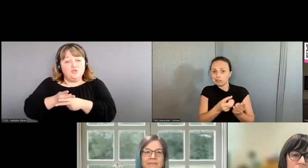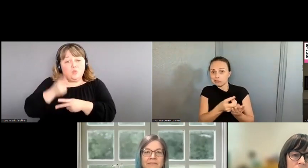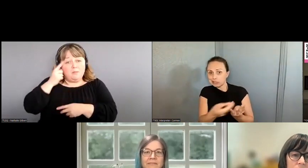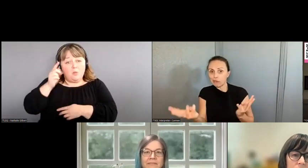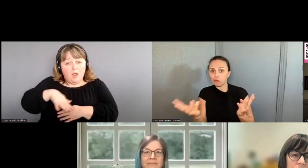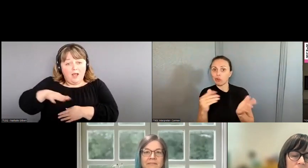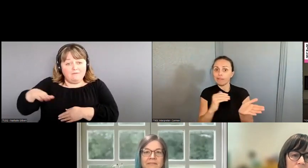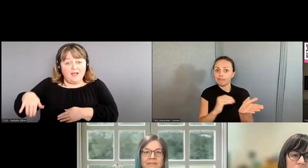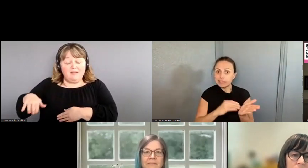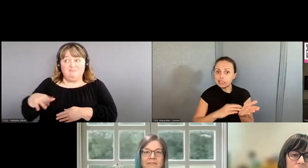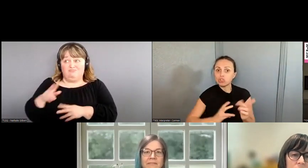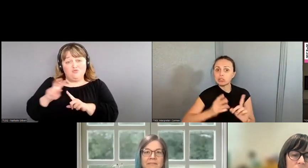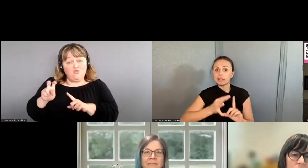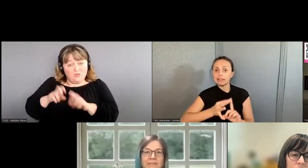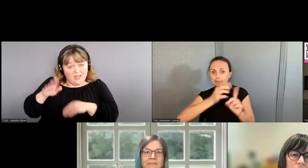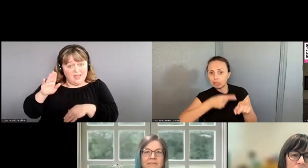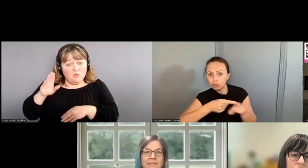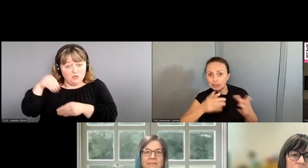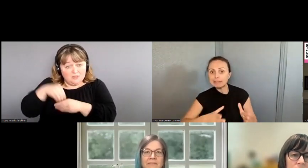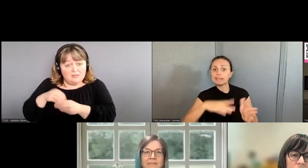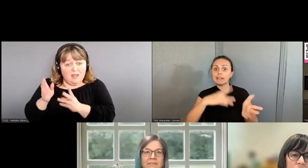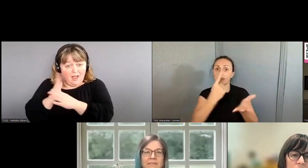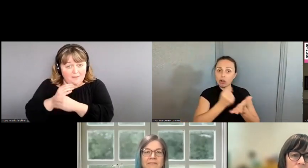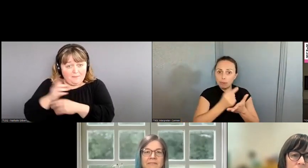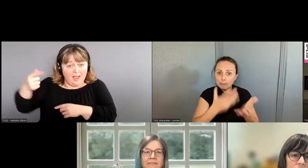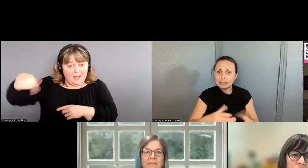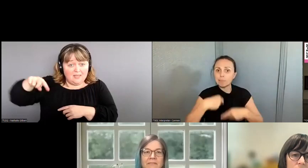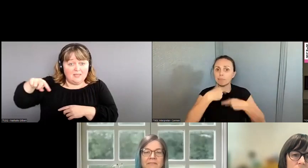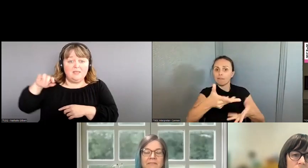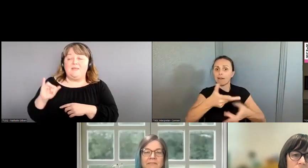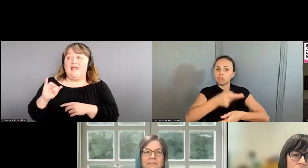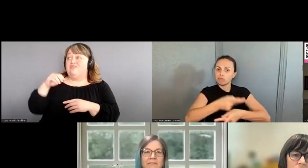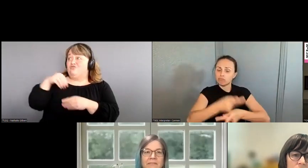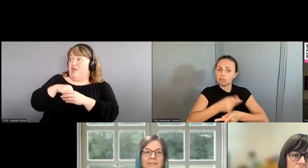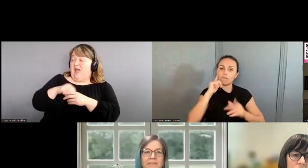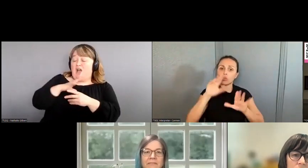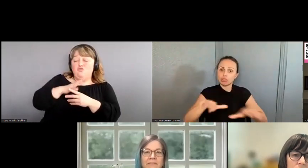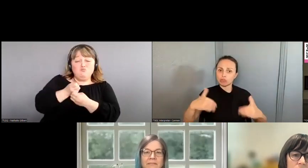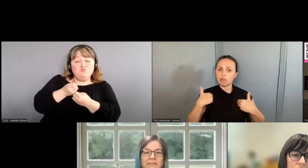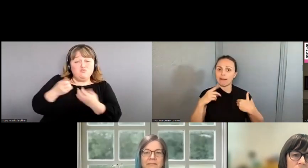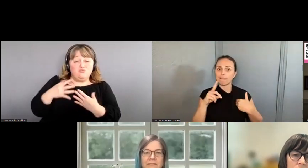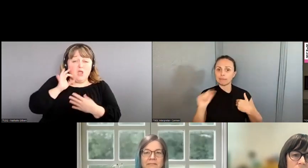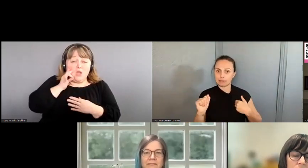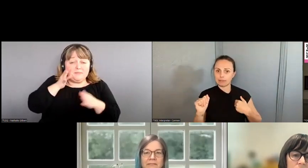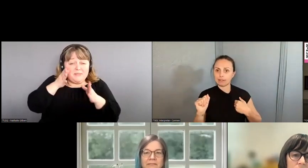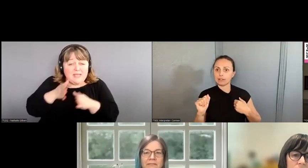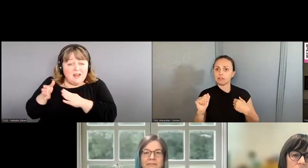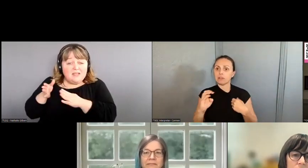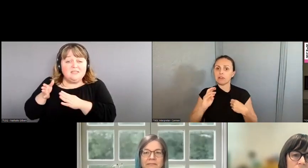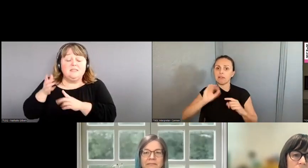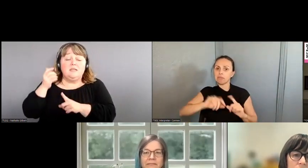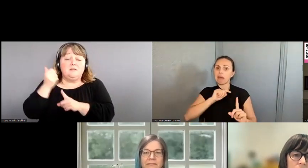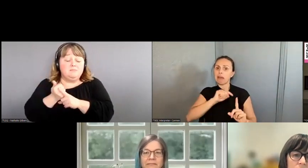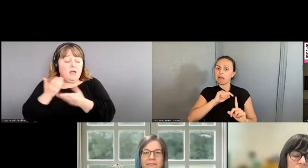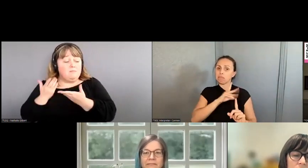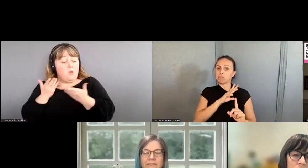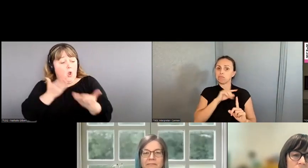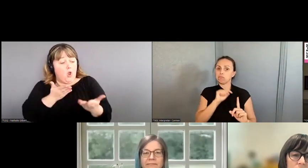and specialists and therapists that provide care for children with disabilities. So that is, I would say, the Cadillac